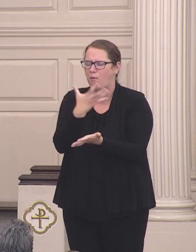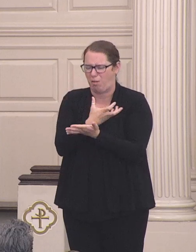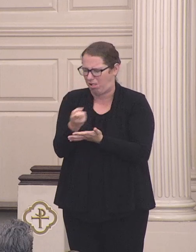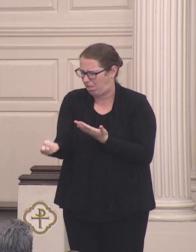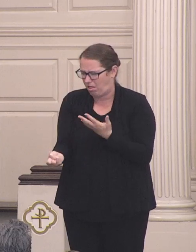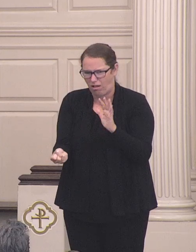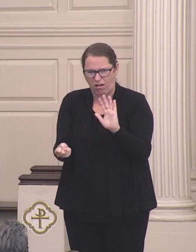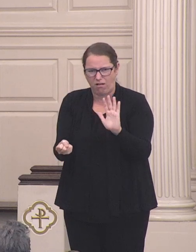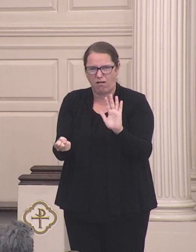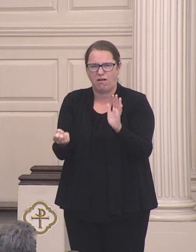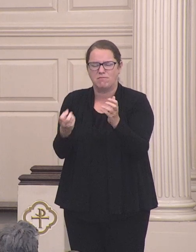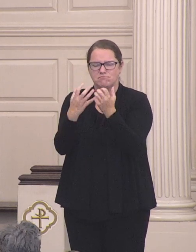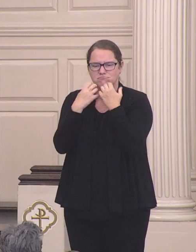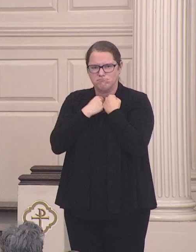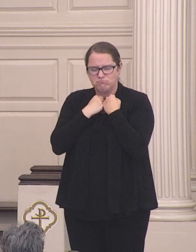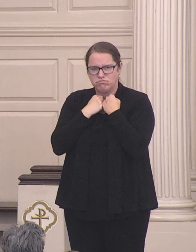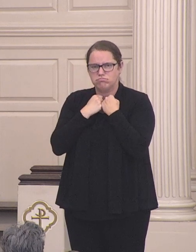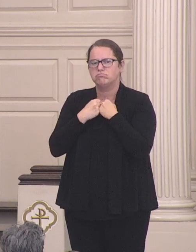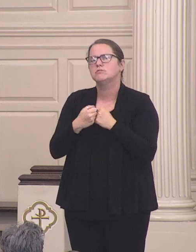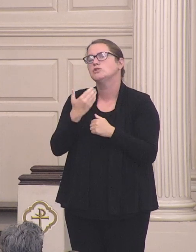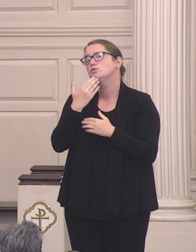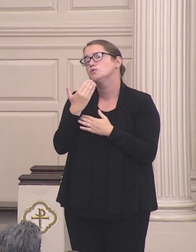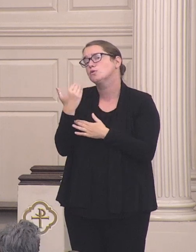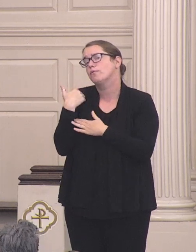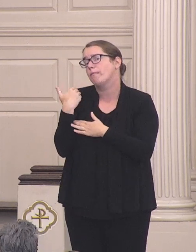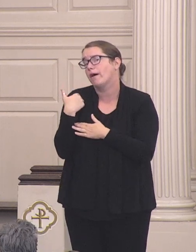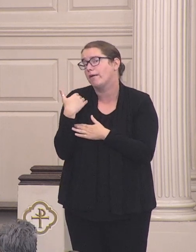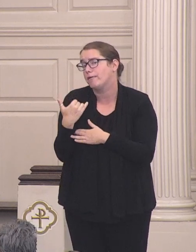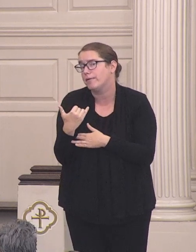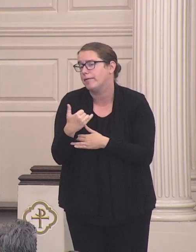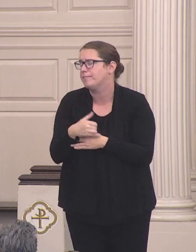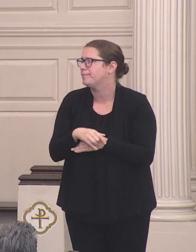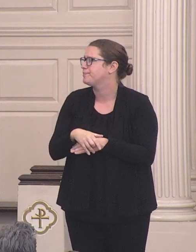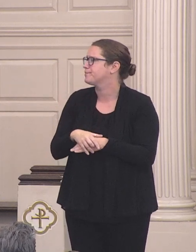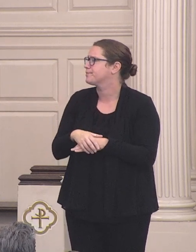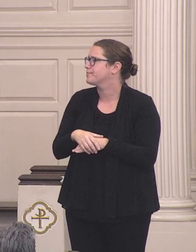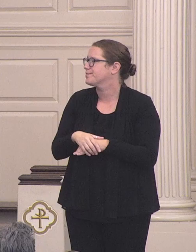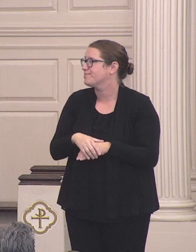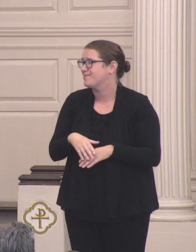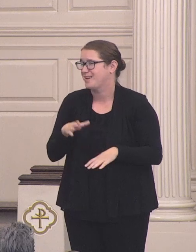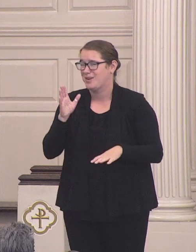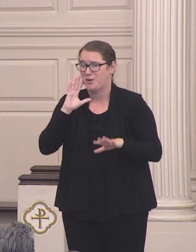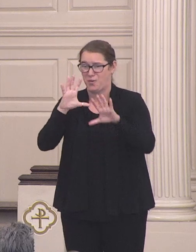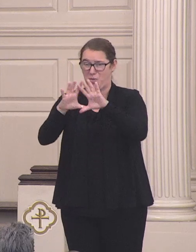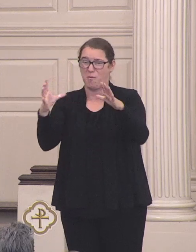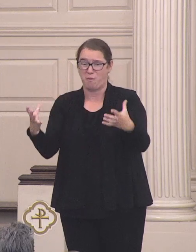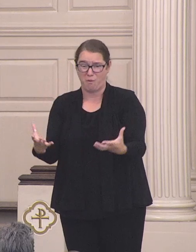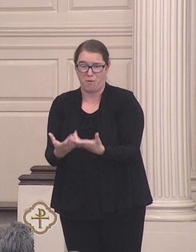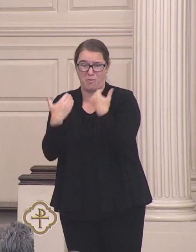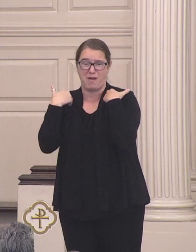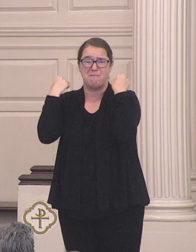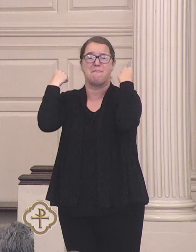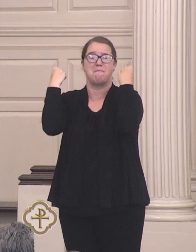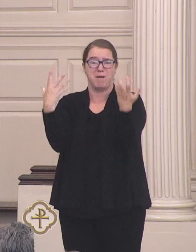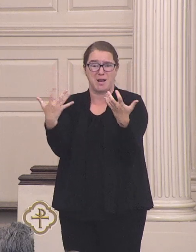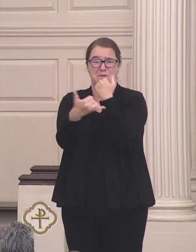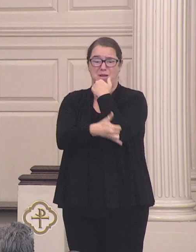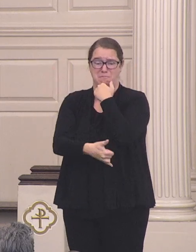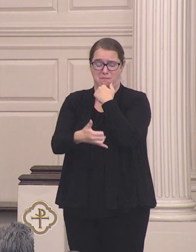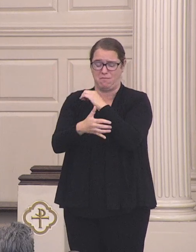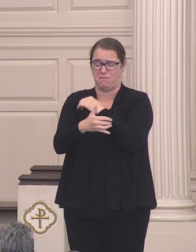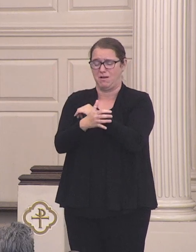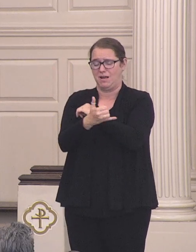to us today not to be wasteful. There are many other poor people in many places, in many countries that are